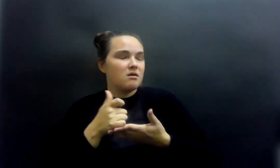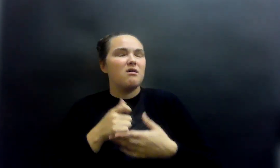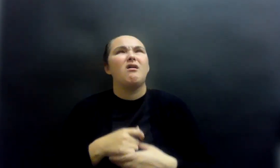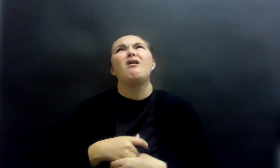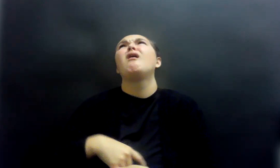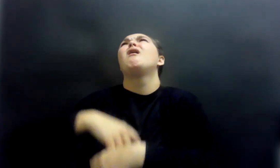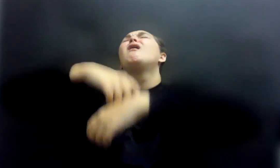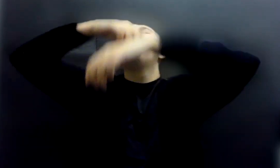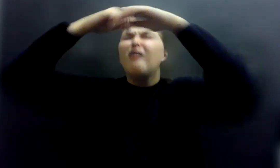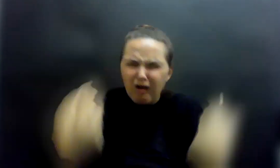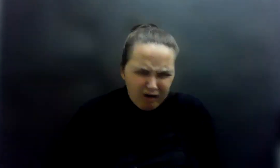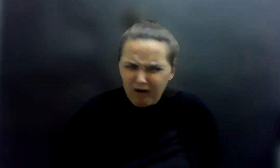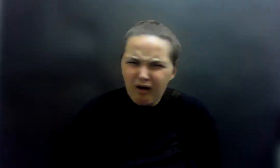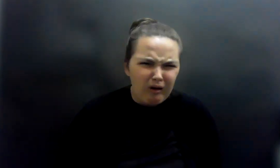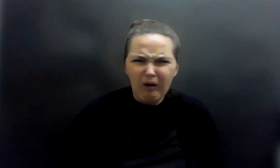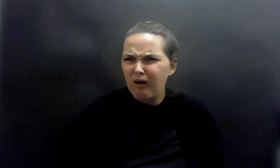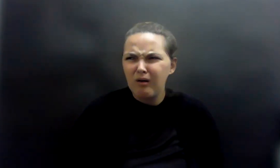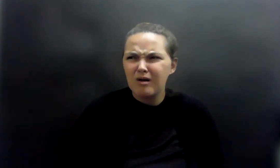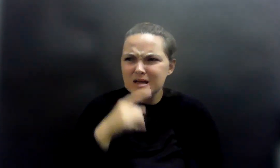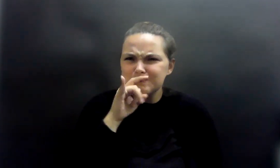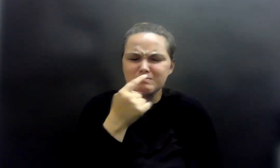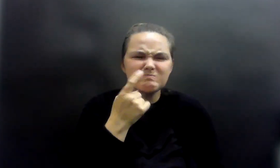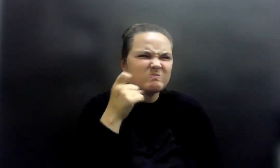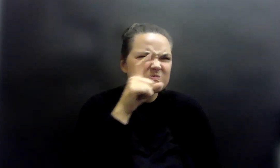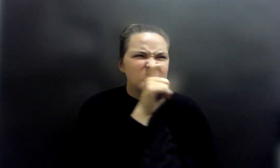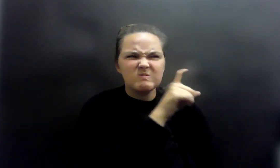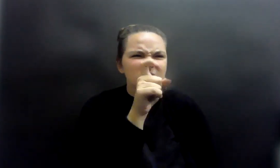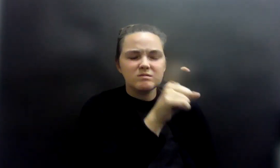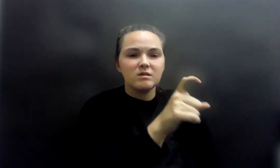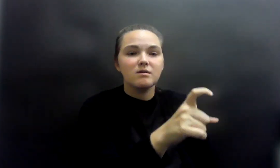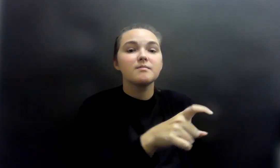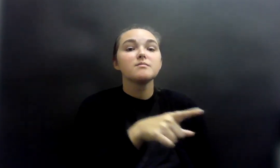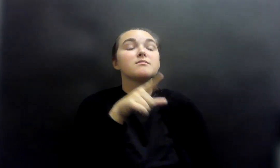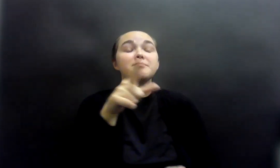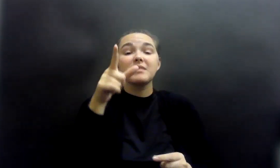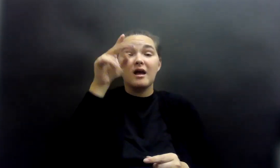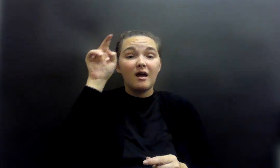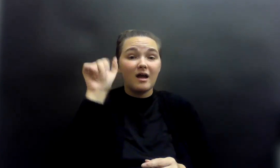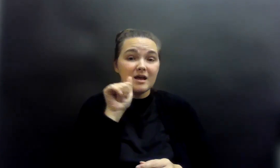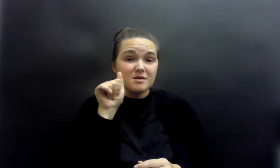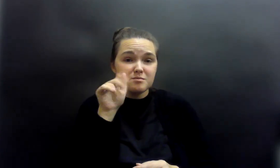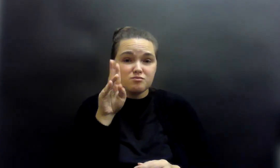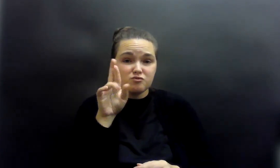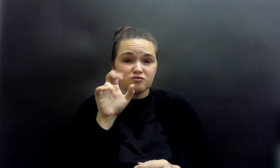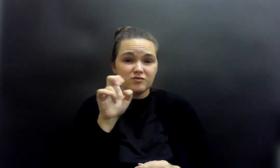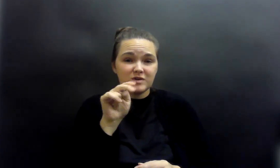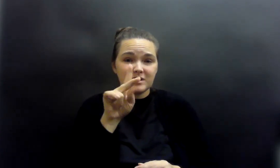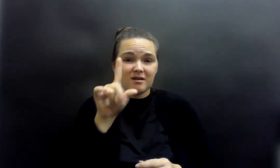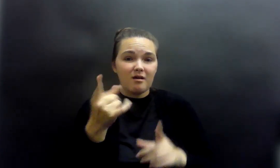kids. Mom shooed them out. Aunt Brenda followed to make sure they found the bathroom. No rest for the